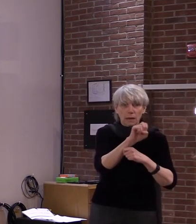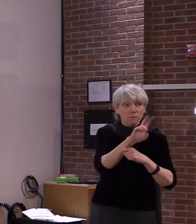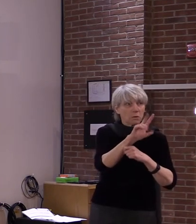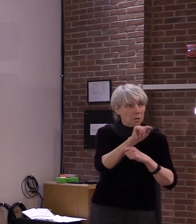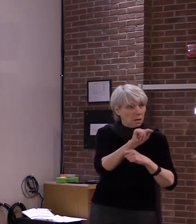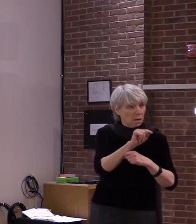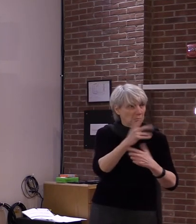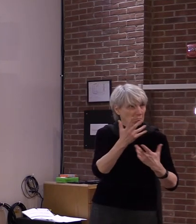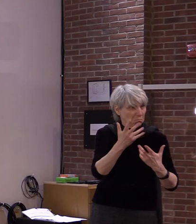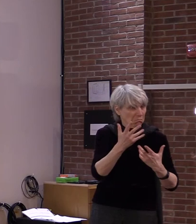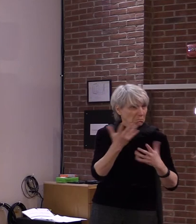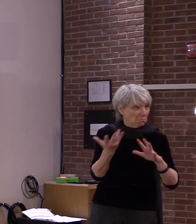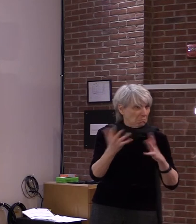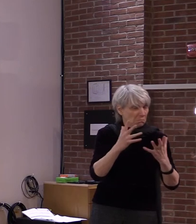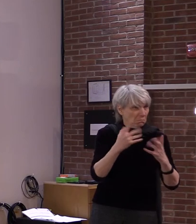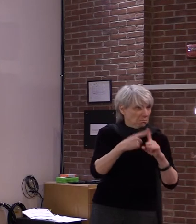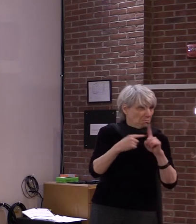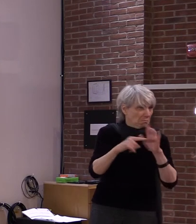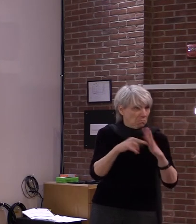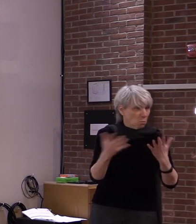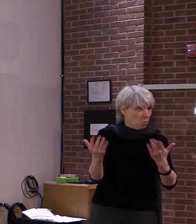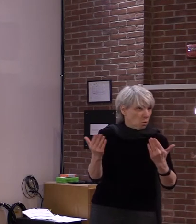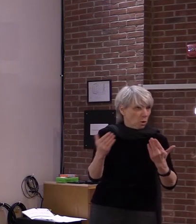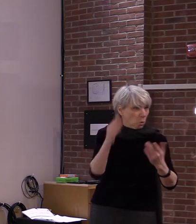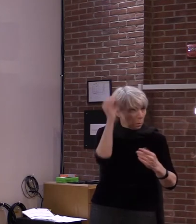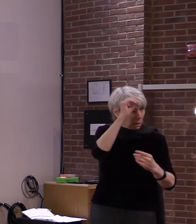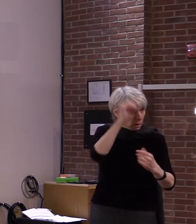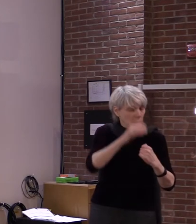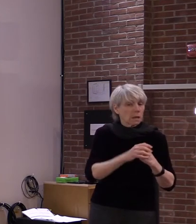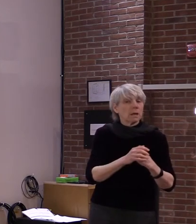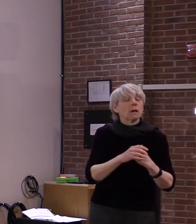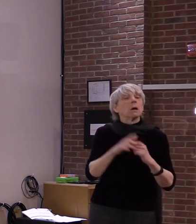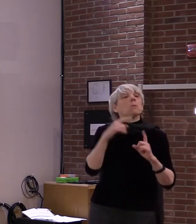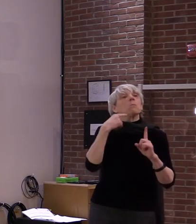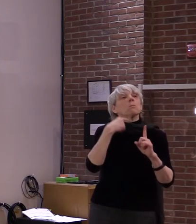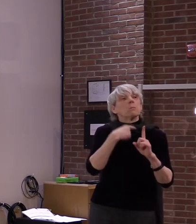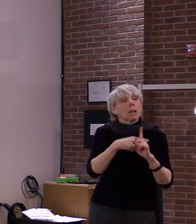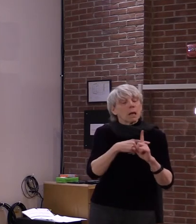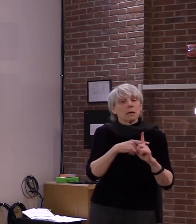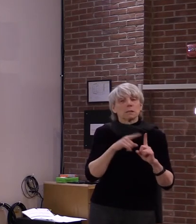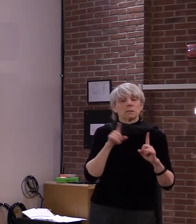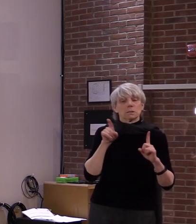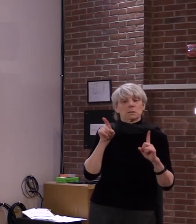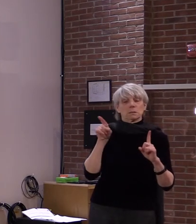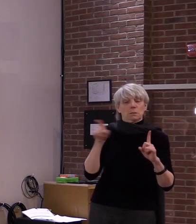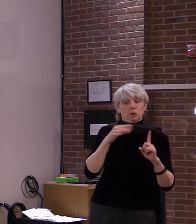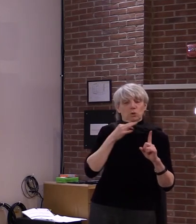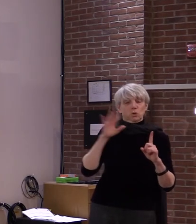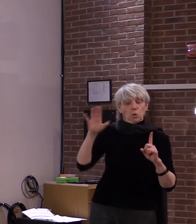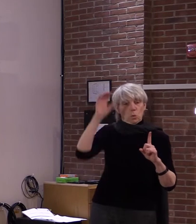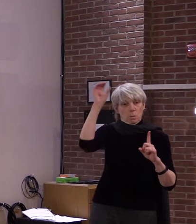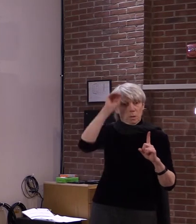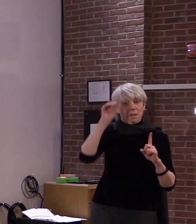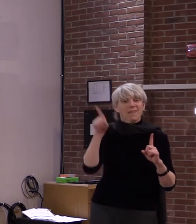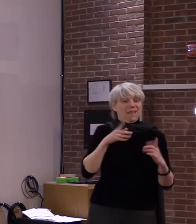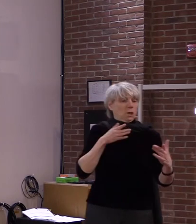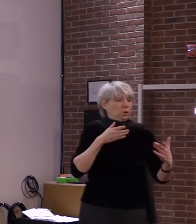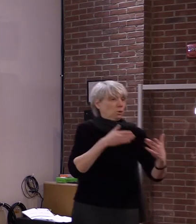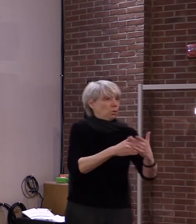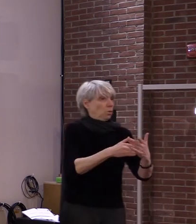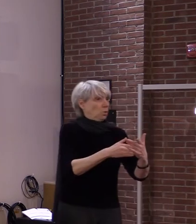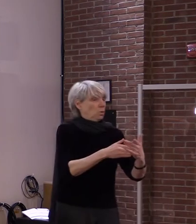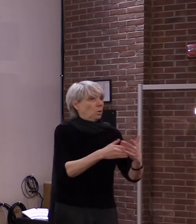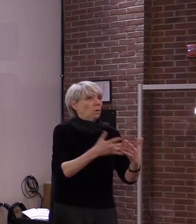do and also if you could if you would say how you think it how you think it will affect the whole health